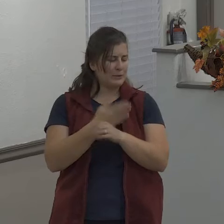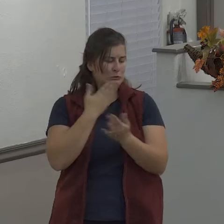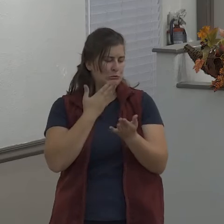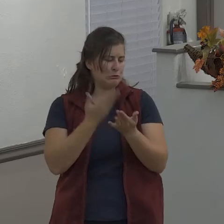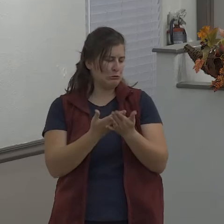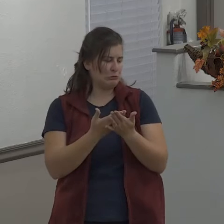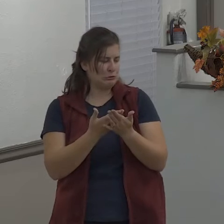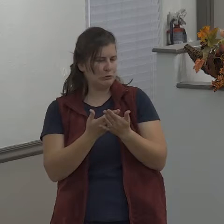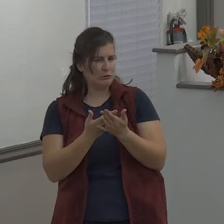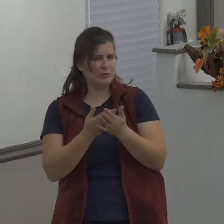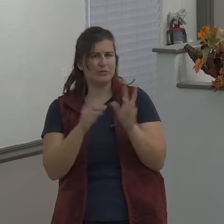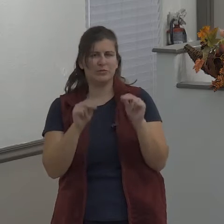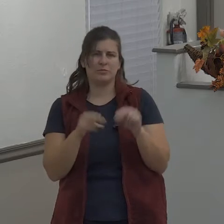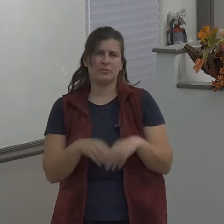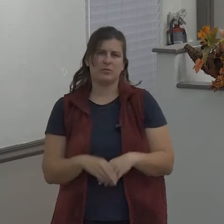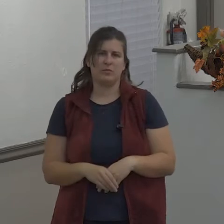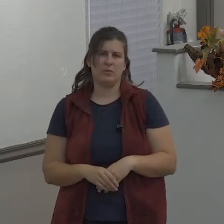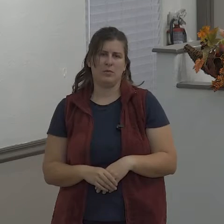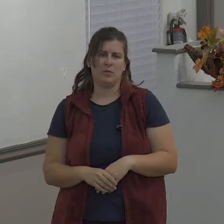well.